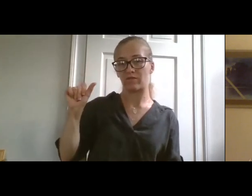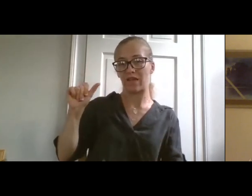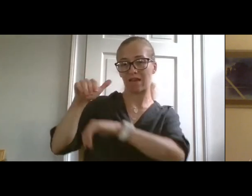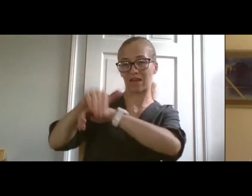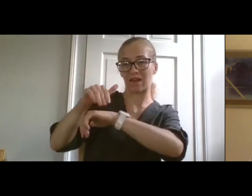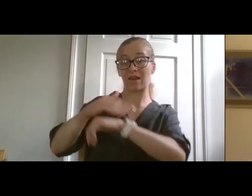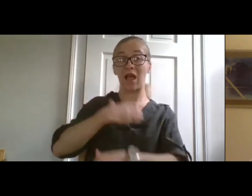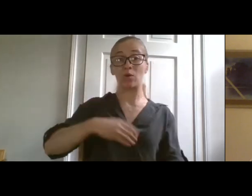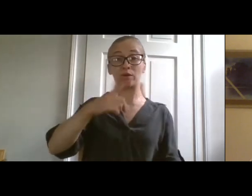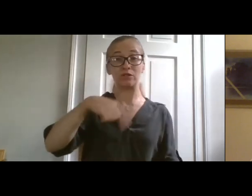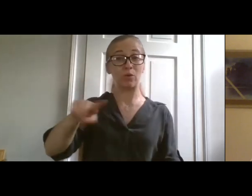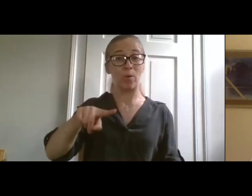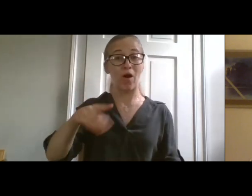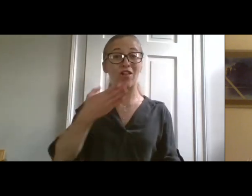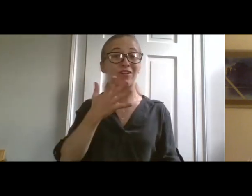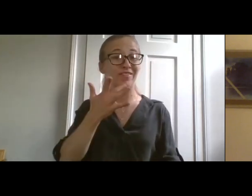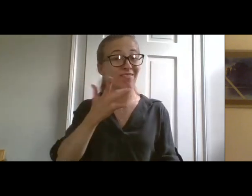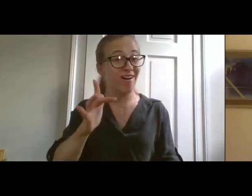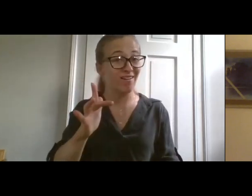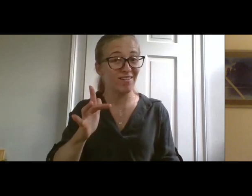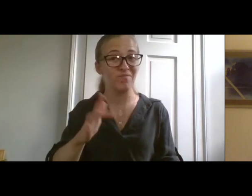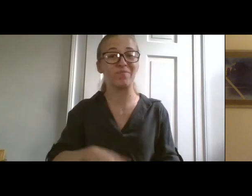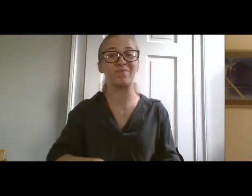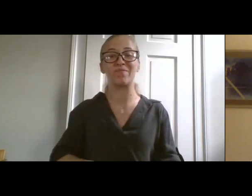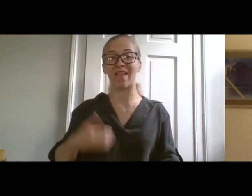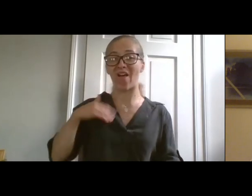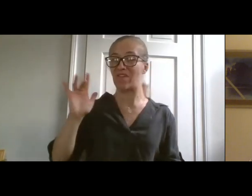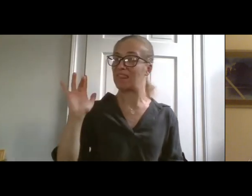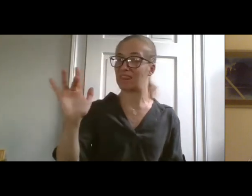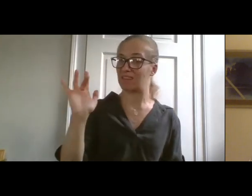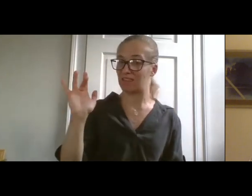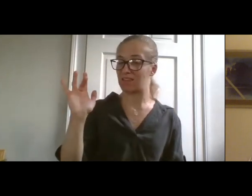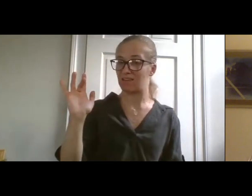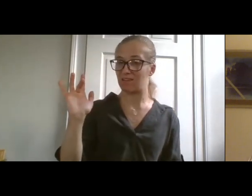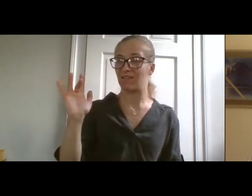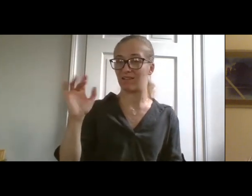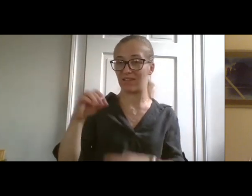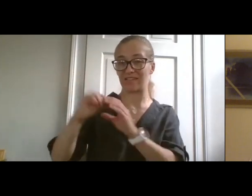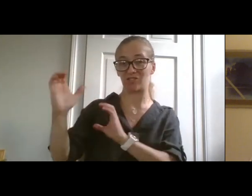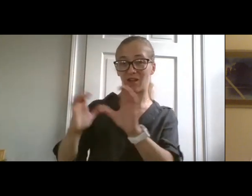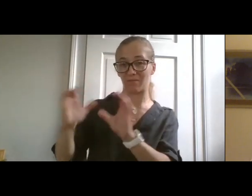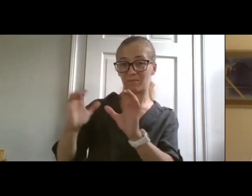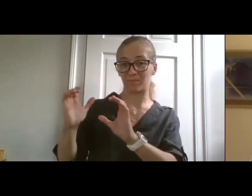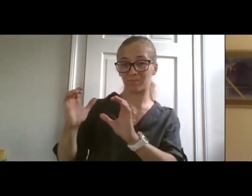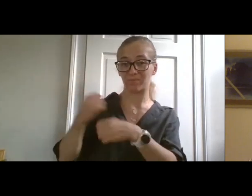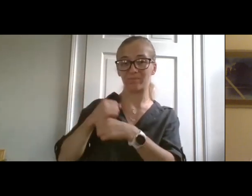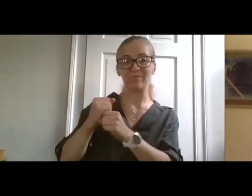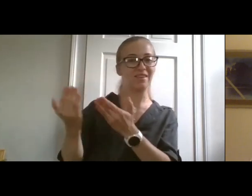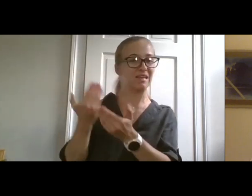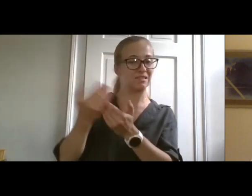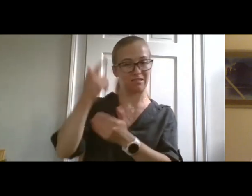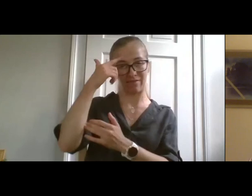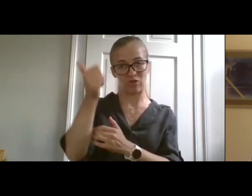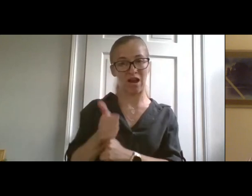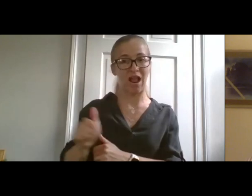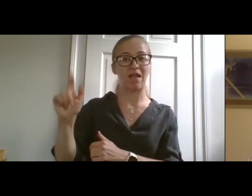wish you all good luck. There's the link in the the chat to make it easy for anyone to